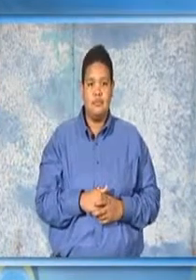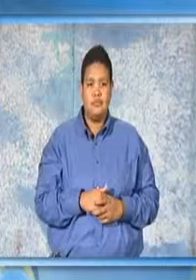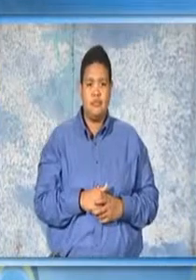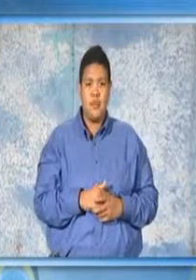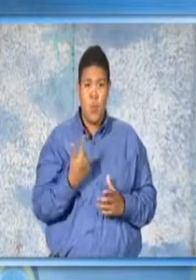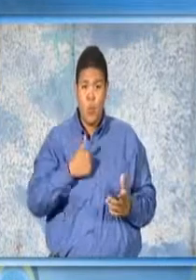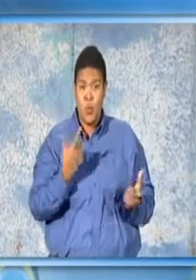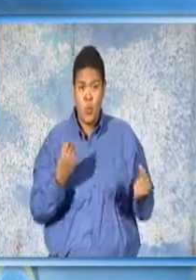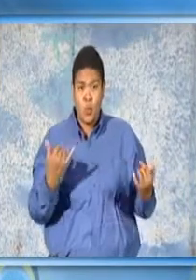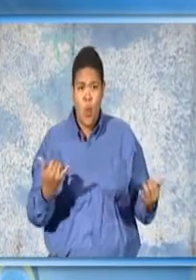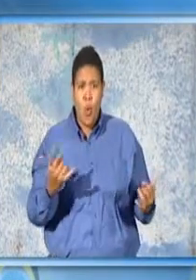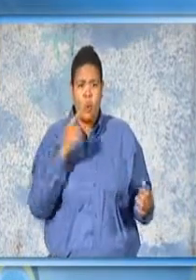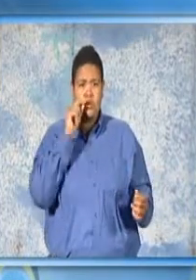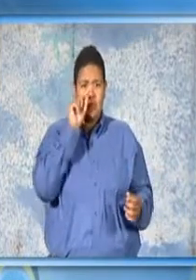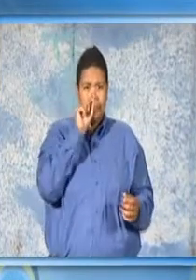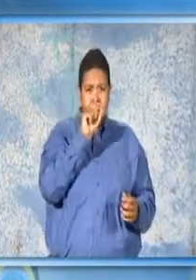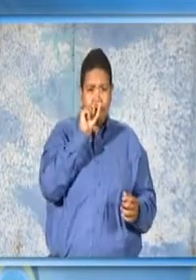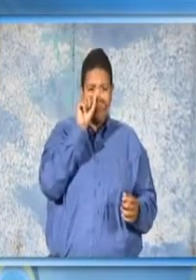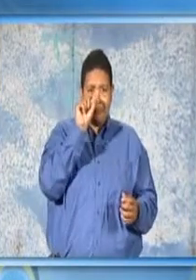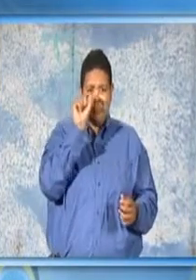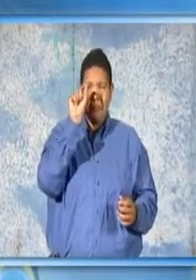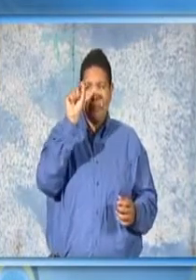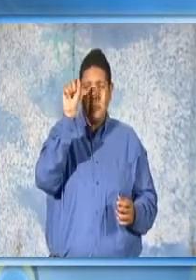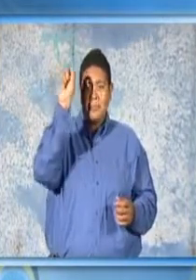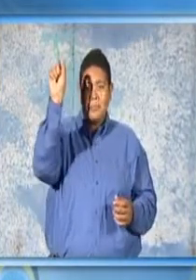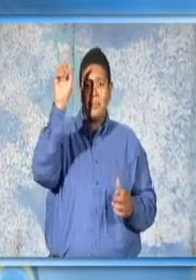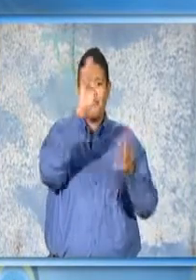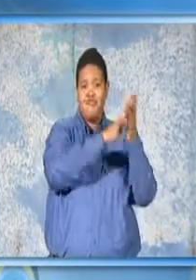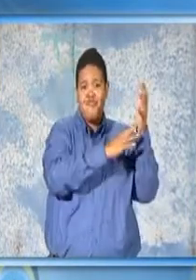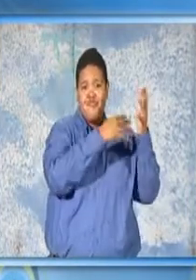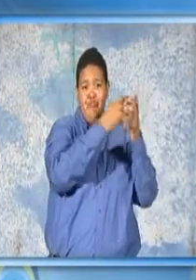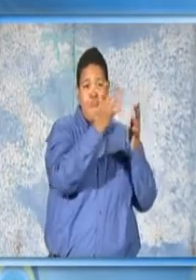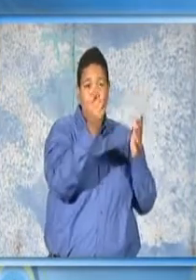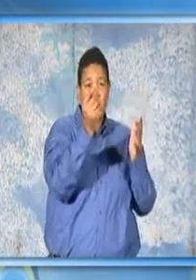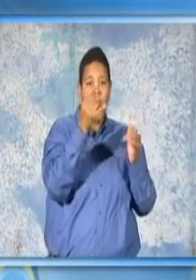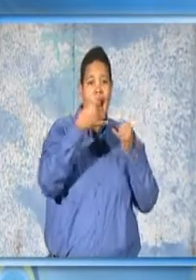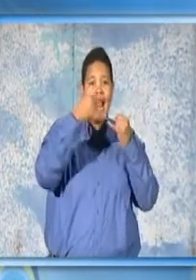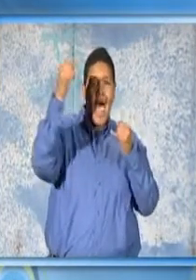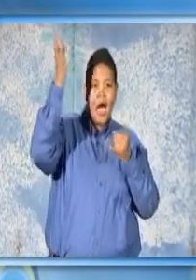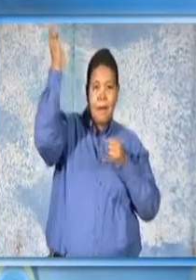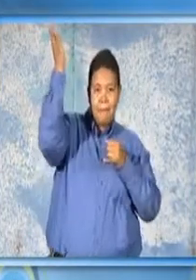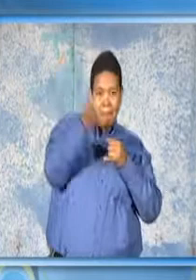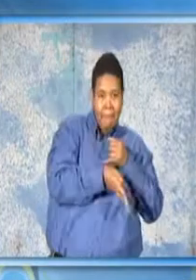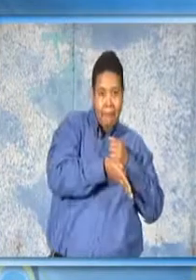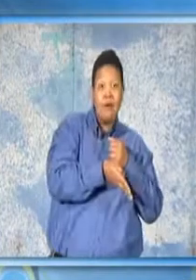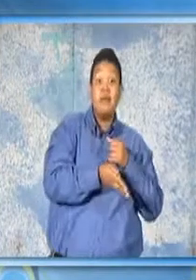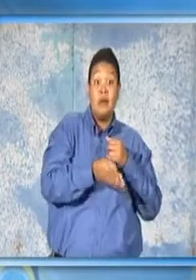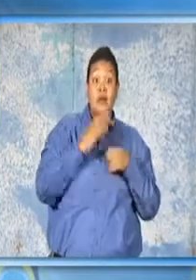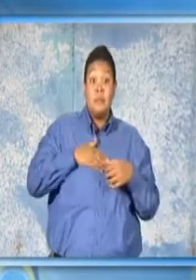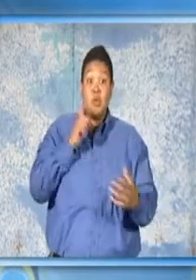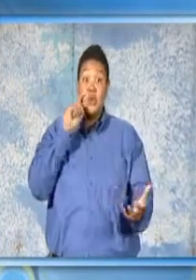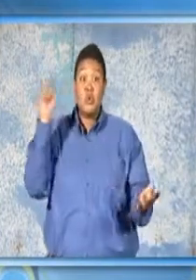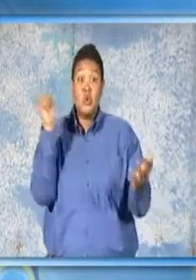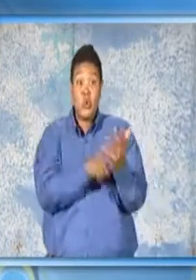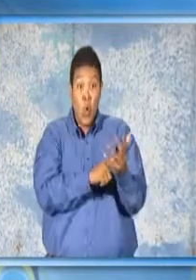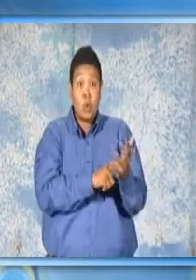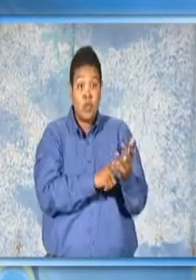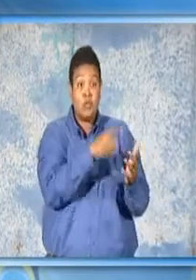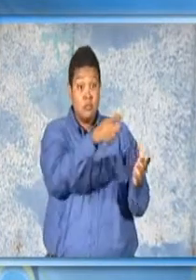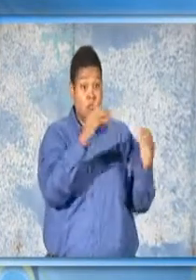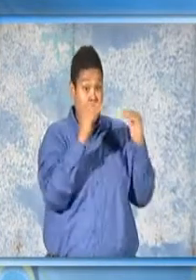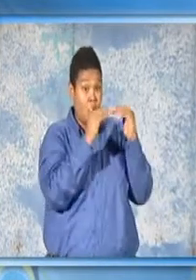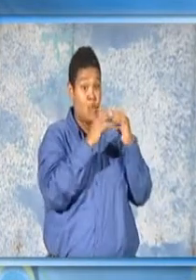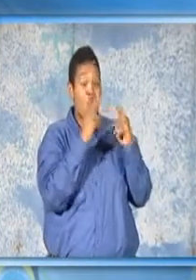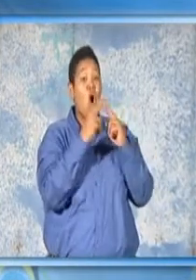We then plot these points on a graph and draw a straight line through them. Please note that once the equation is